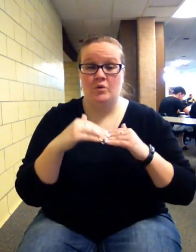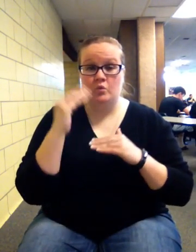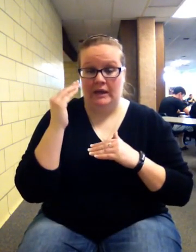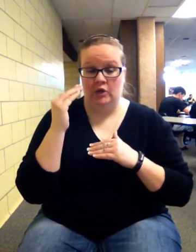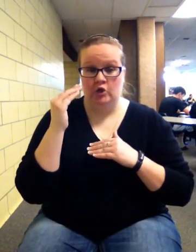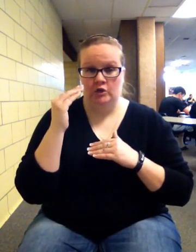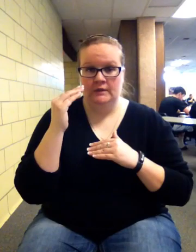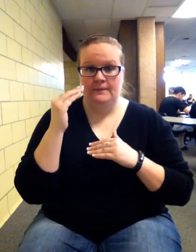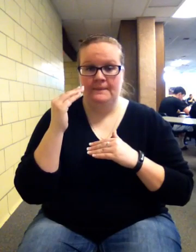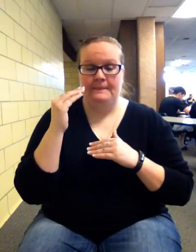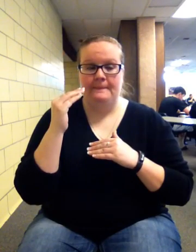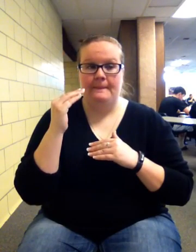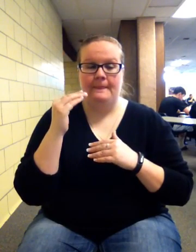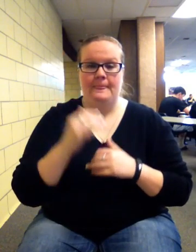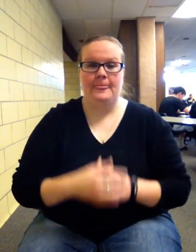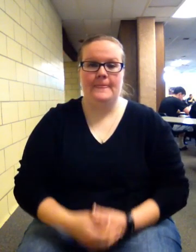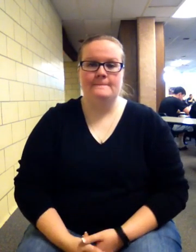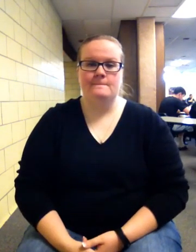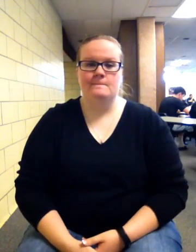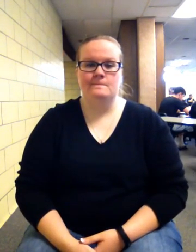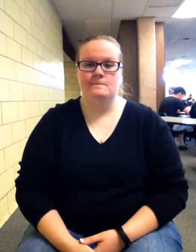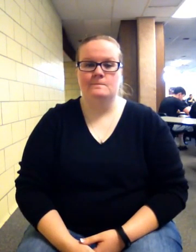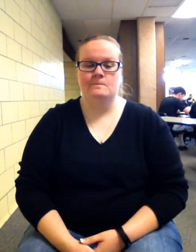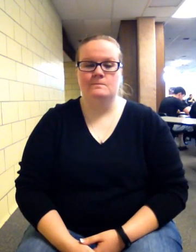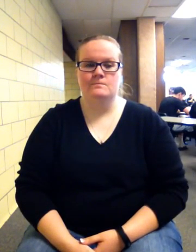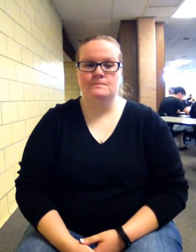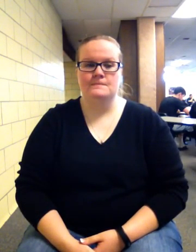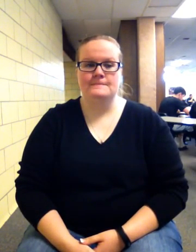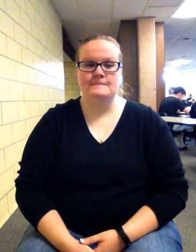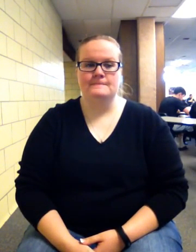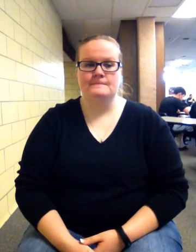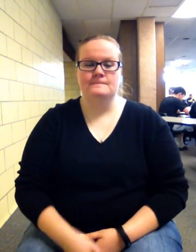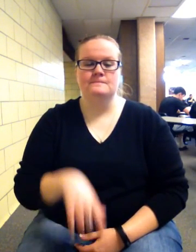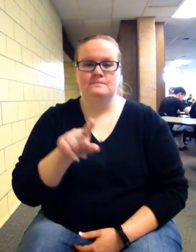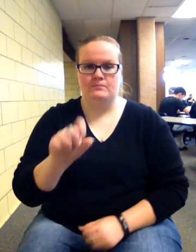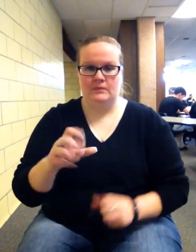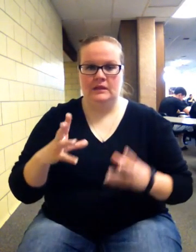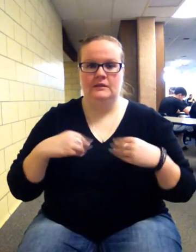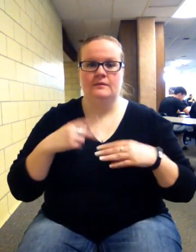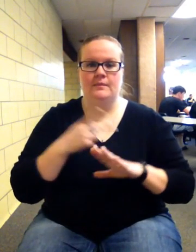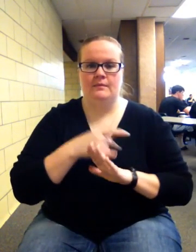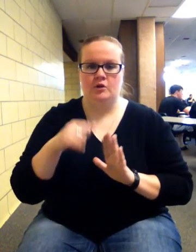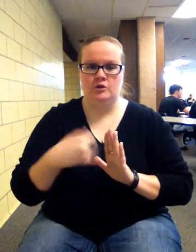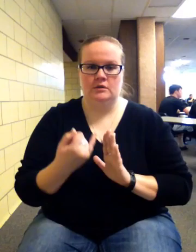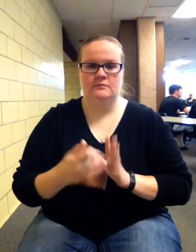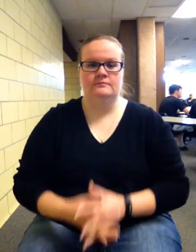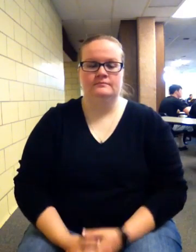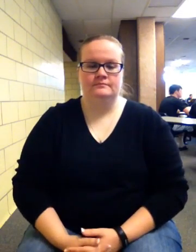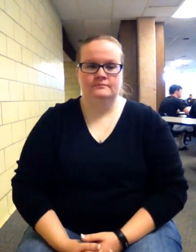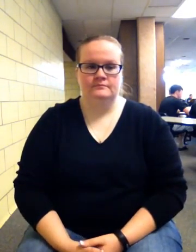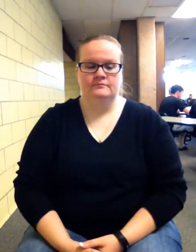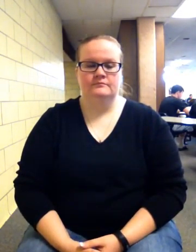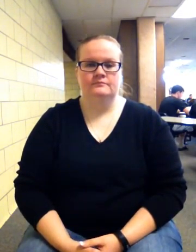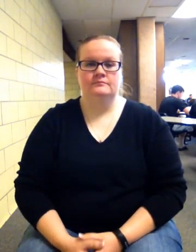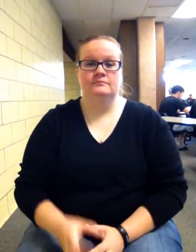you can accept the project. A zero would be